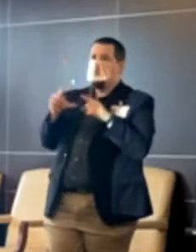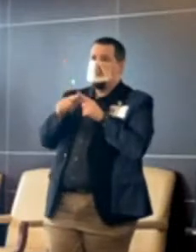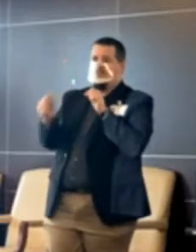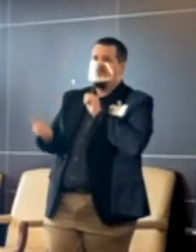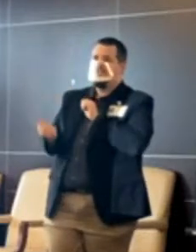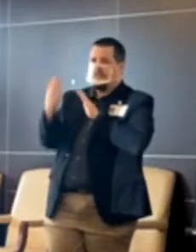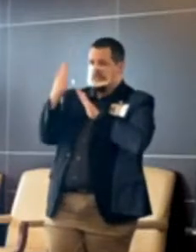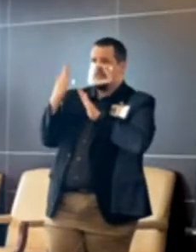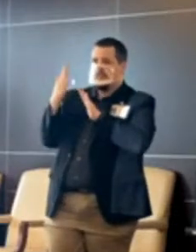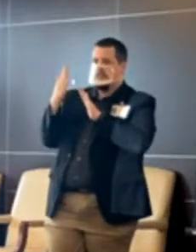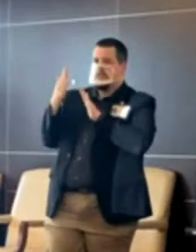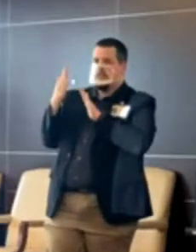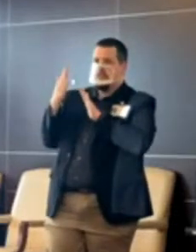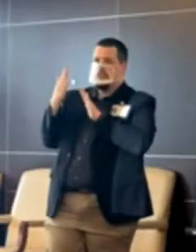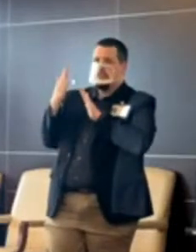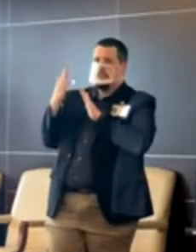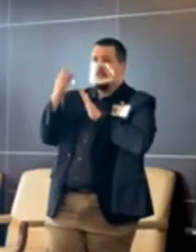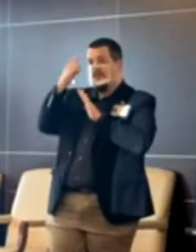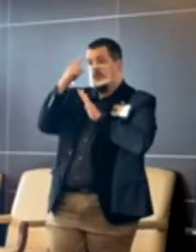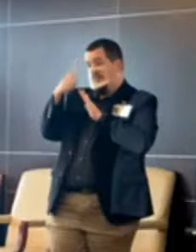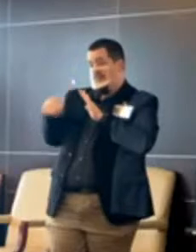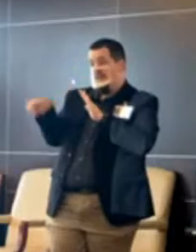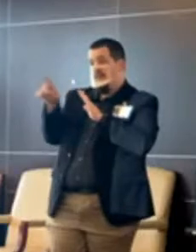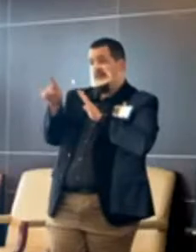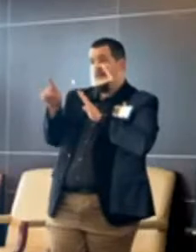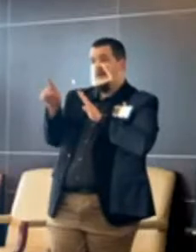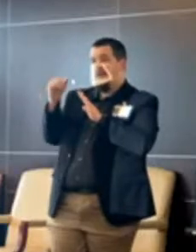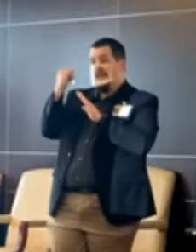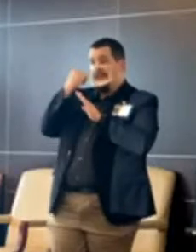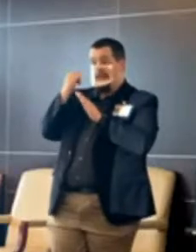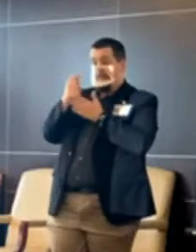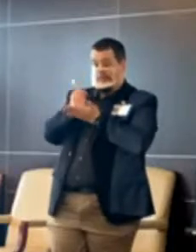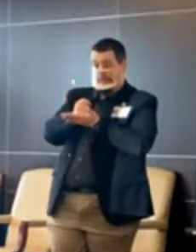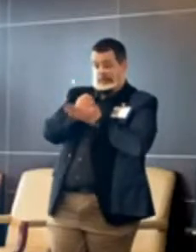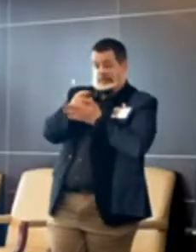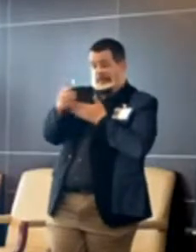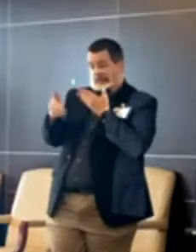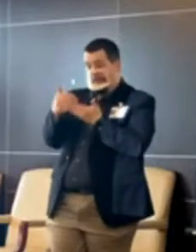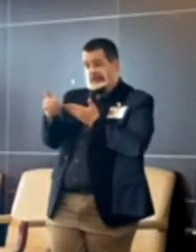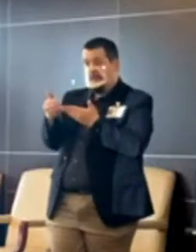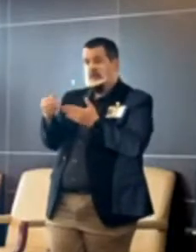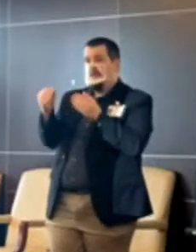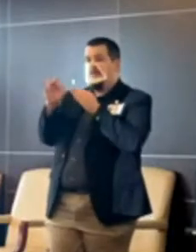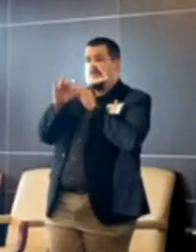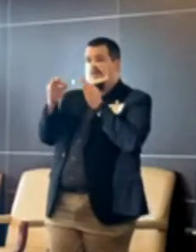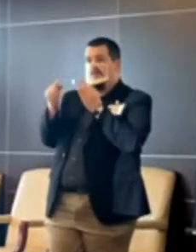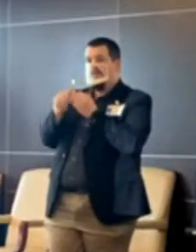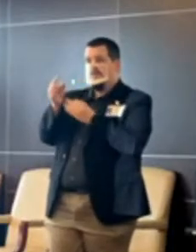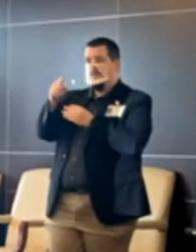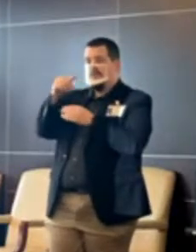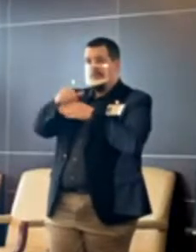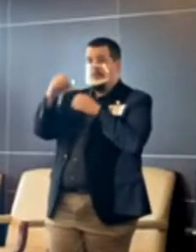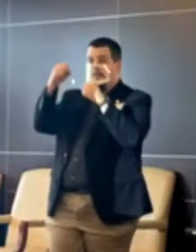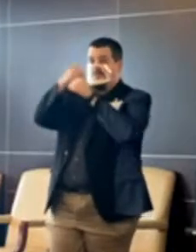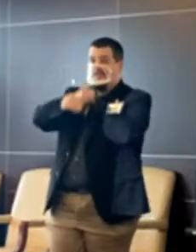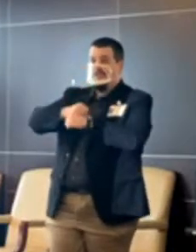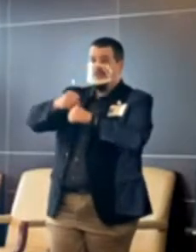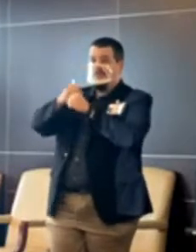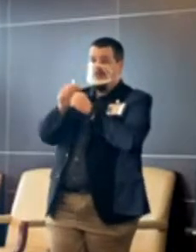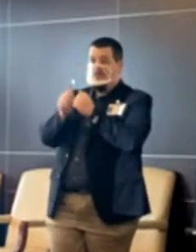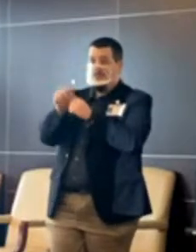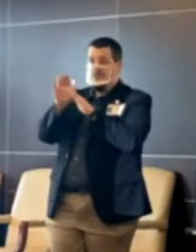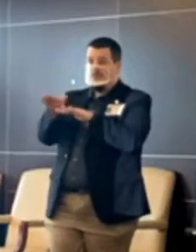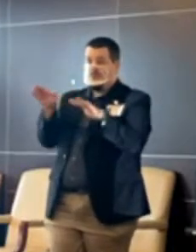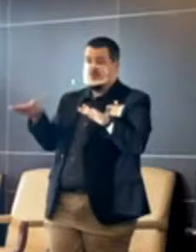to face. And for them, as long as this treatment takes, the families, they are in this battle right alongside